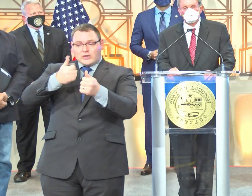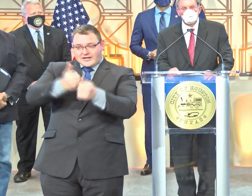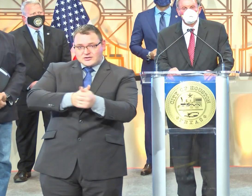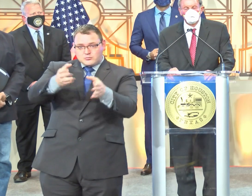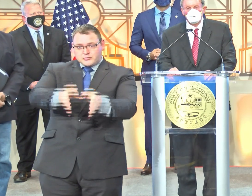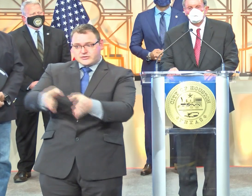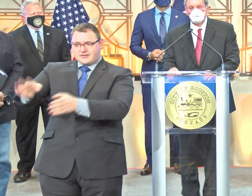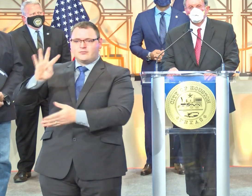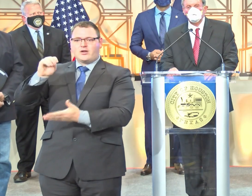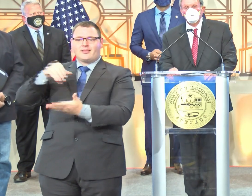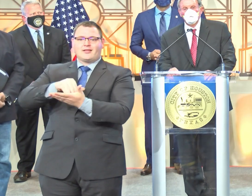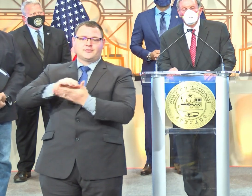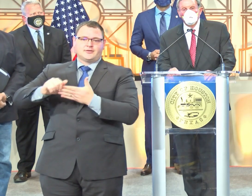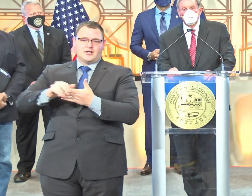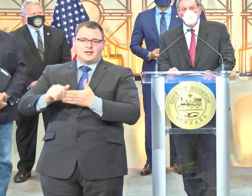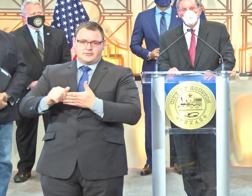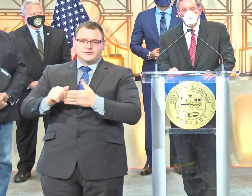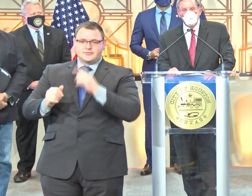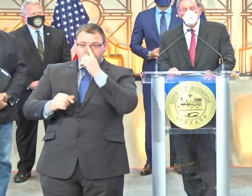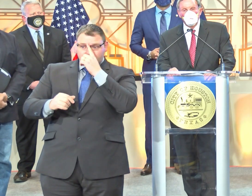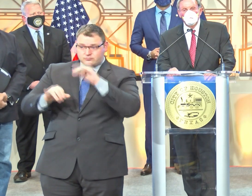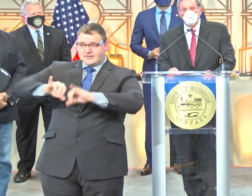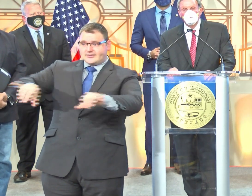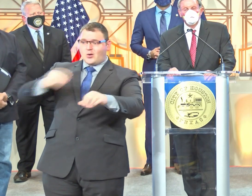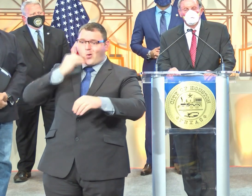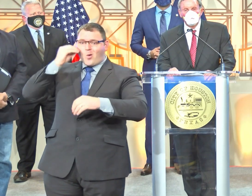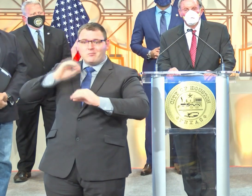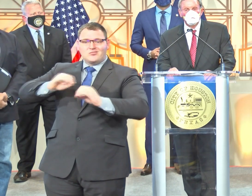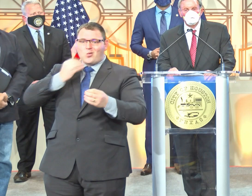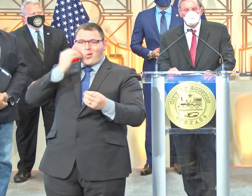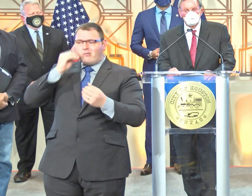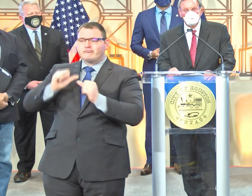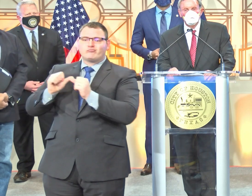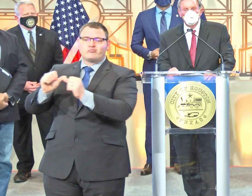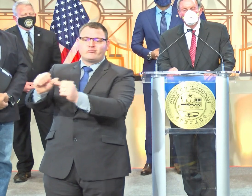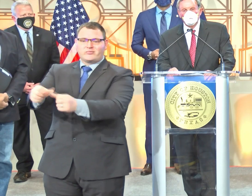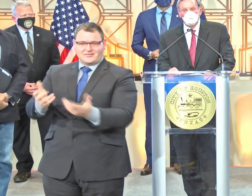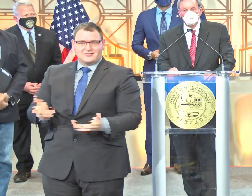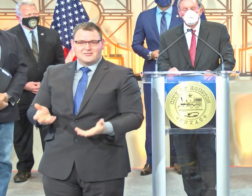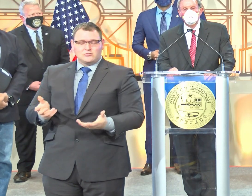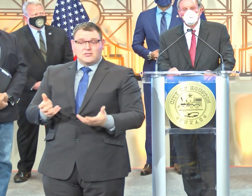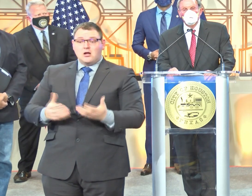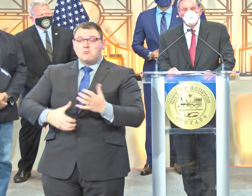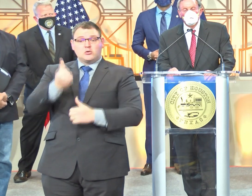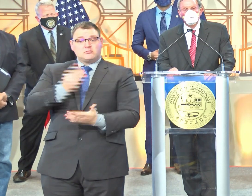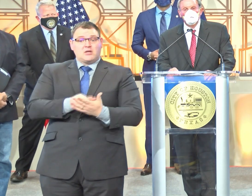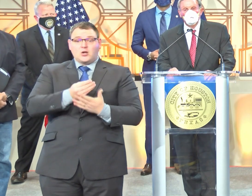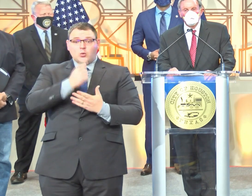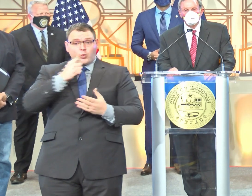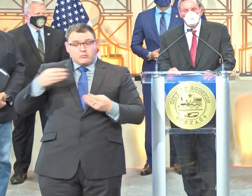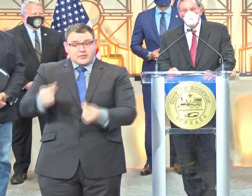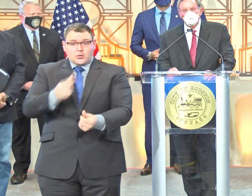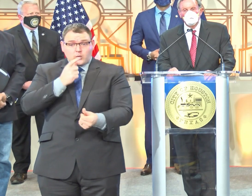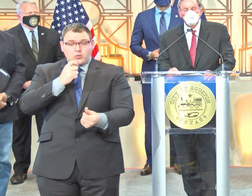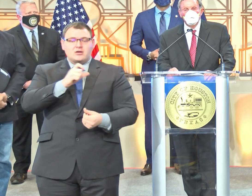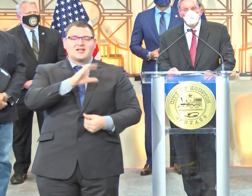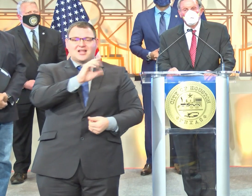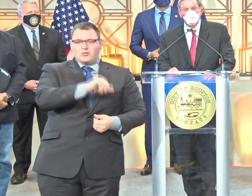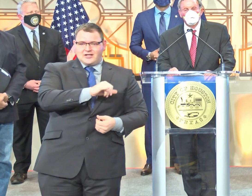region. I thank the County Commission and the judge and the mayor and the city council and